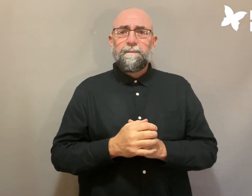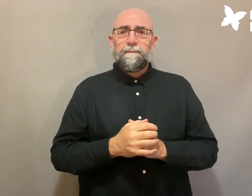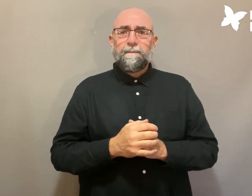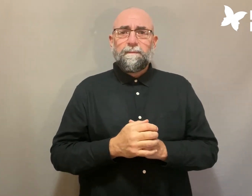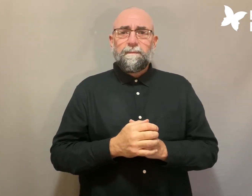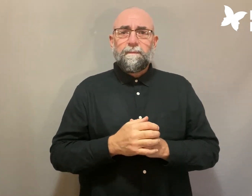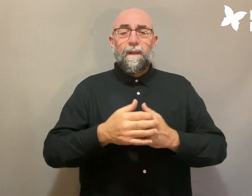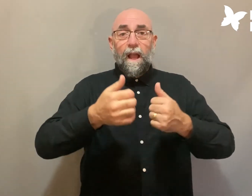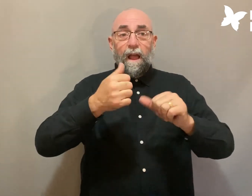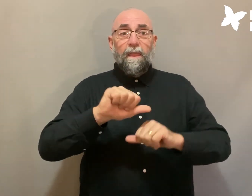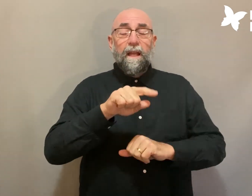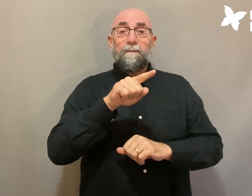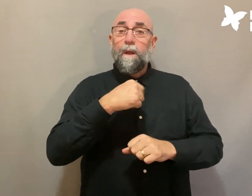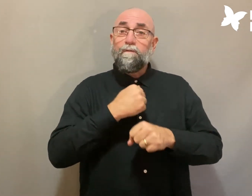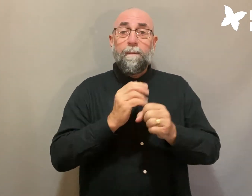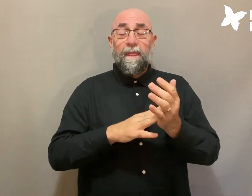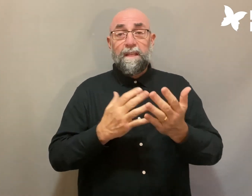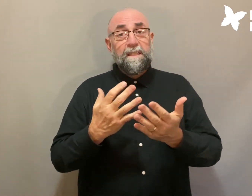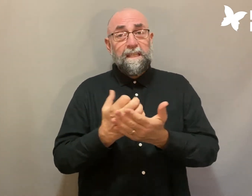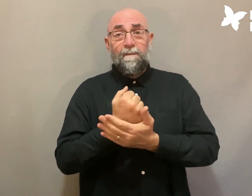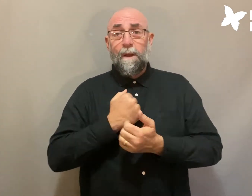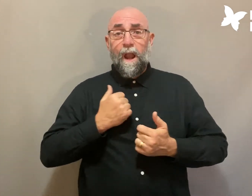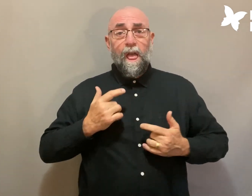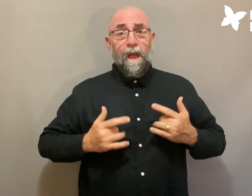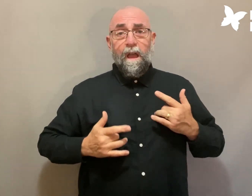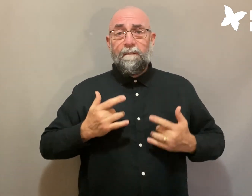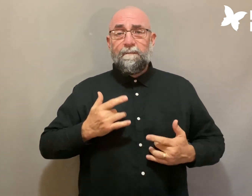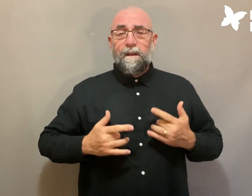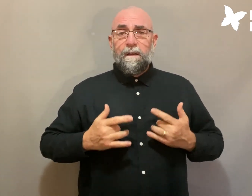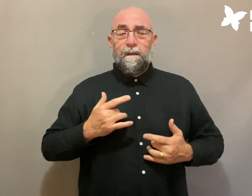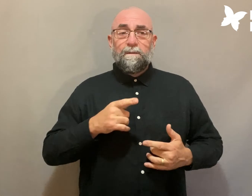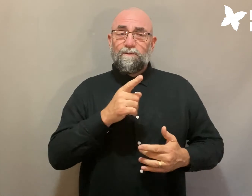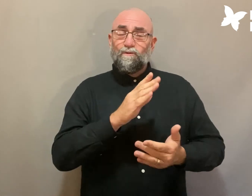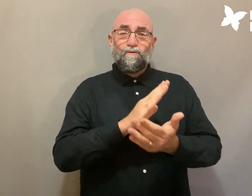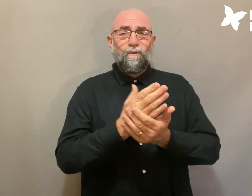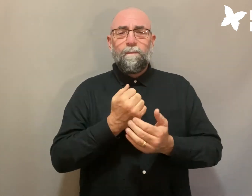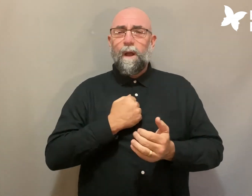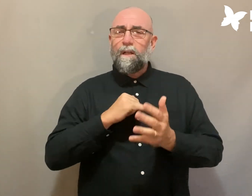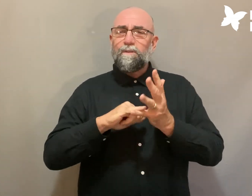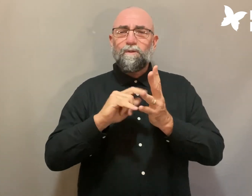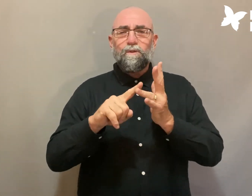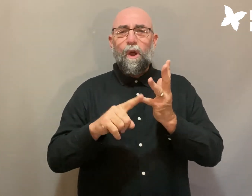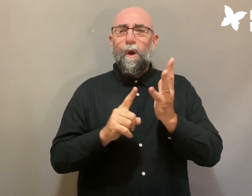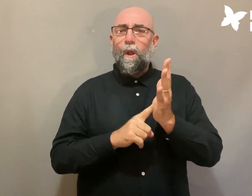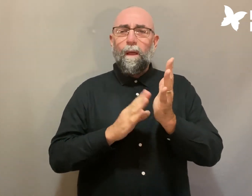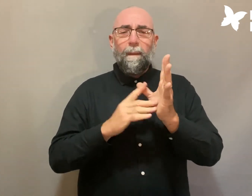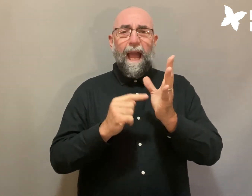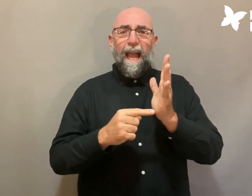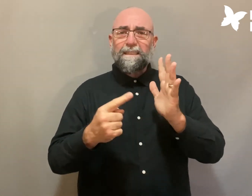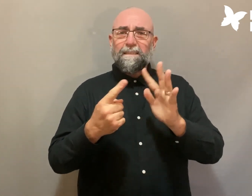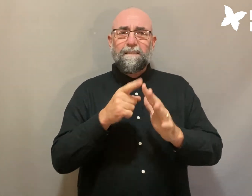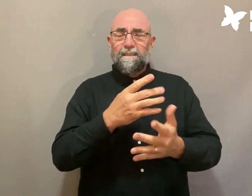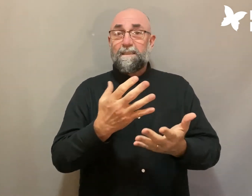And she saved me. That woman was my soulmate. And she saved me.